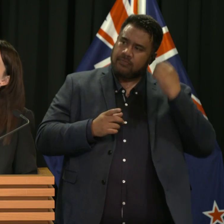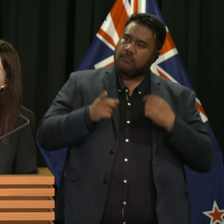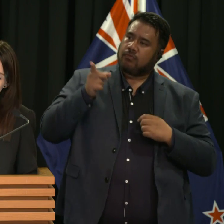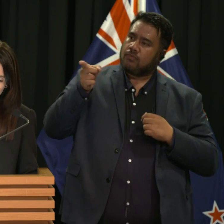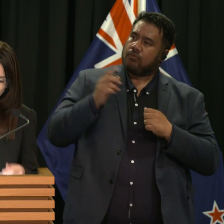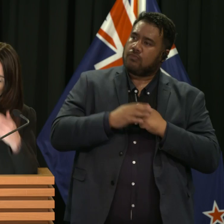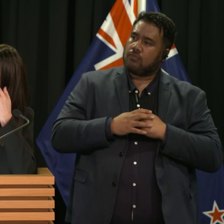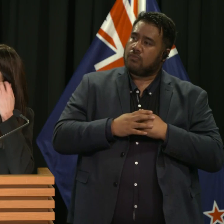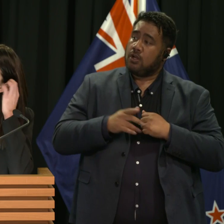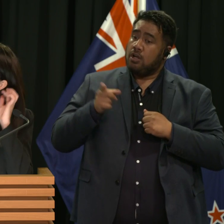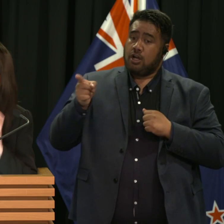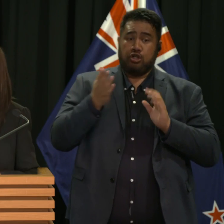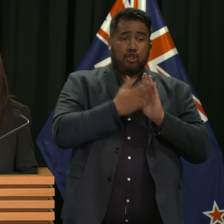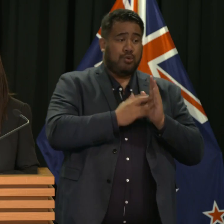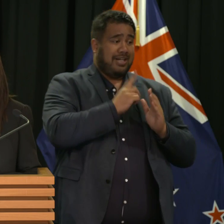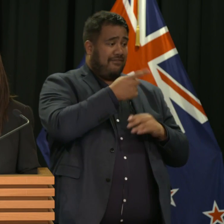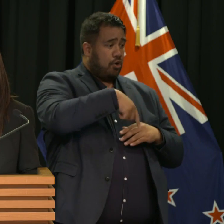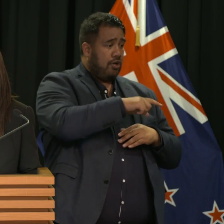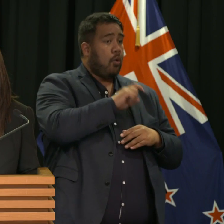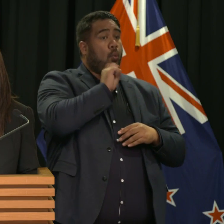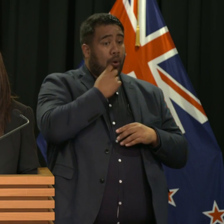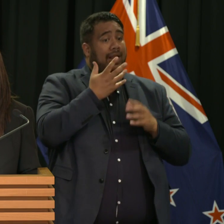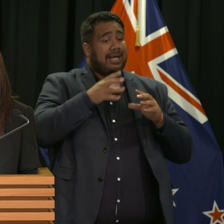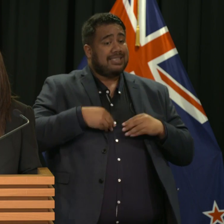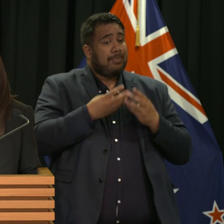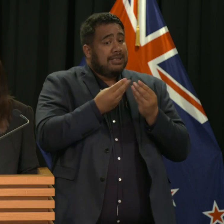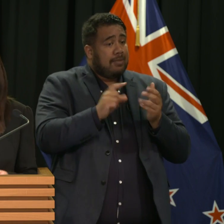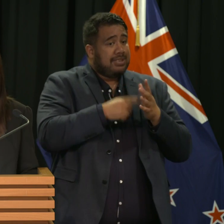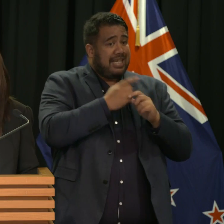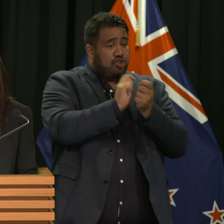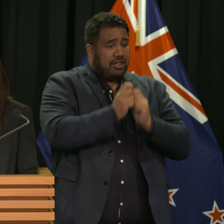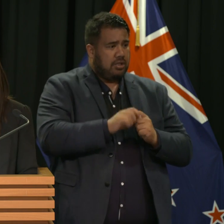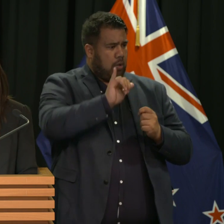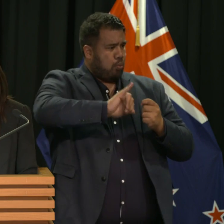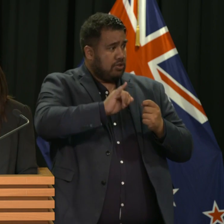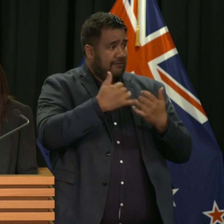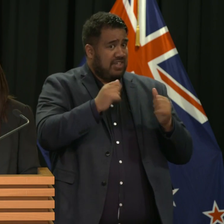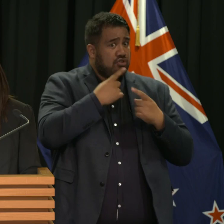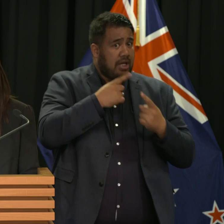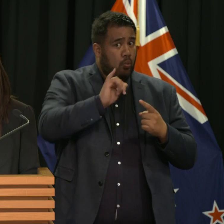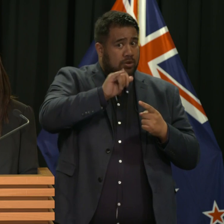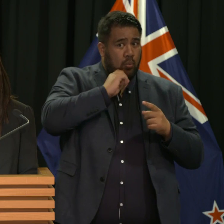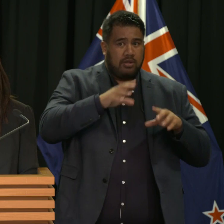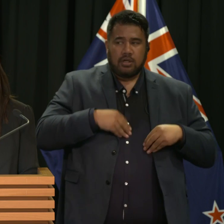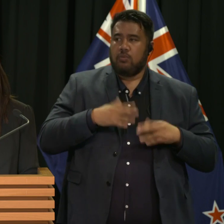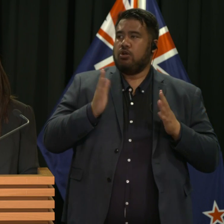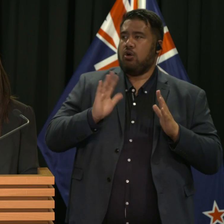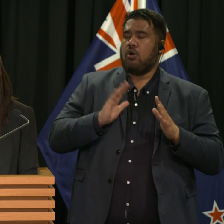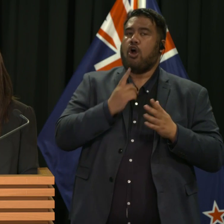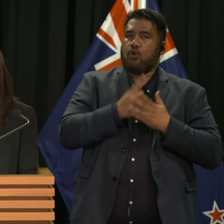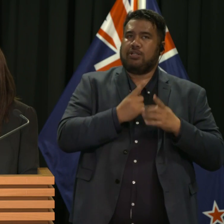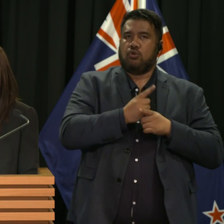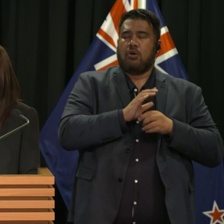Sorry, what was that? Have New Zealand First indicated any tax changes they will accept? Oh, the basis of our discussion has simply been the tax working group